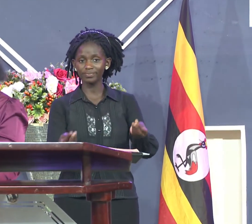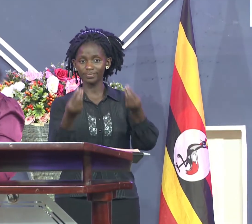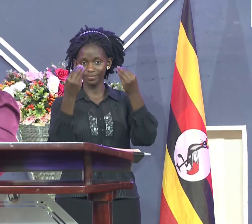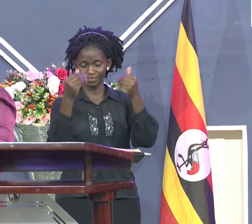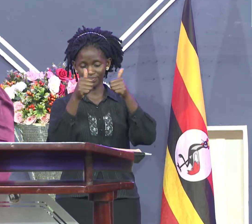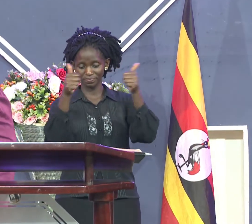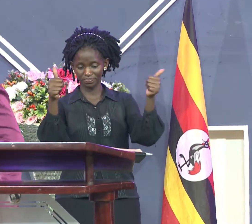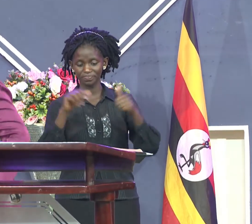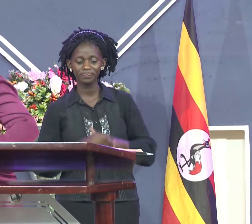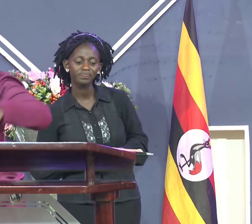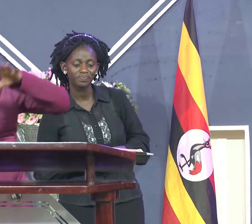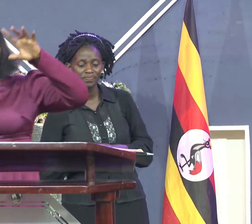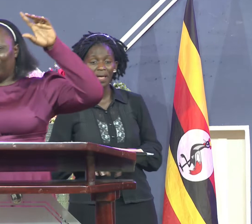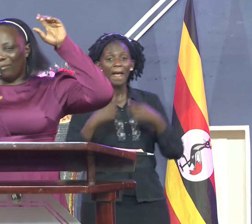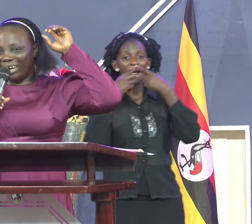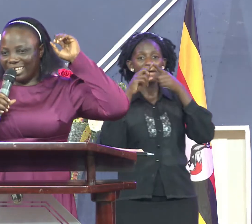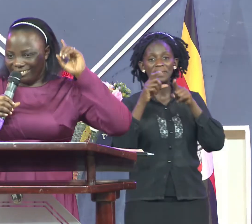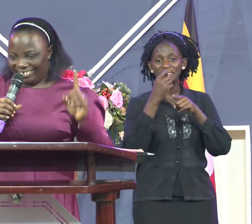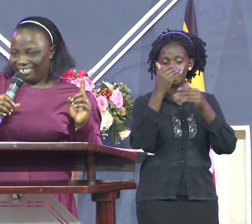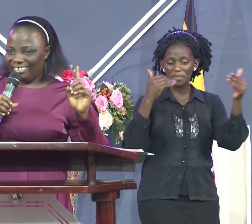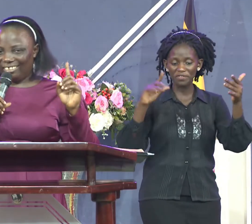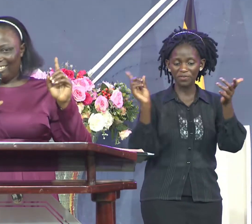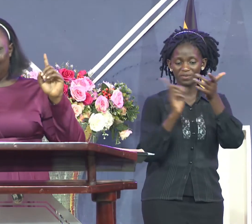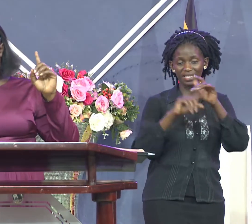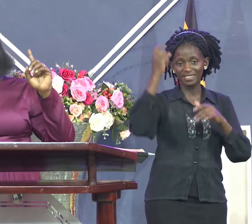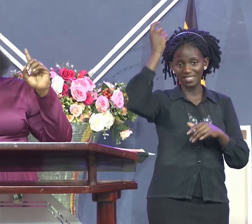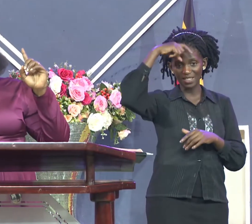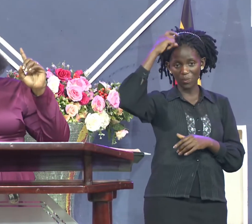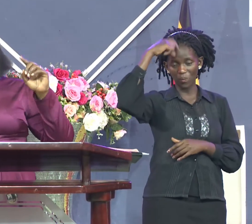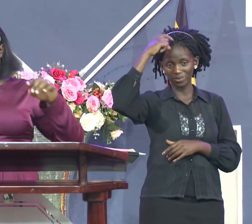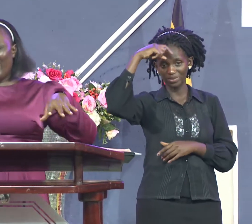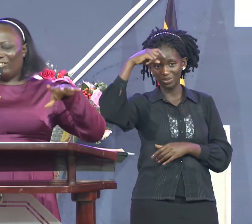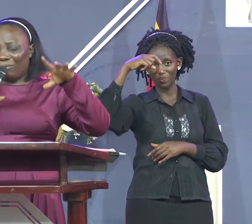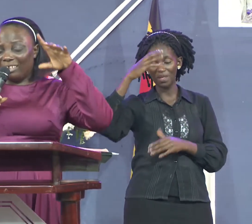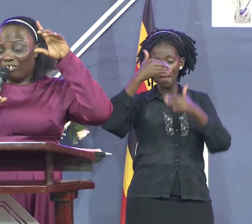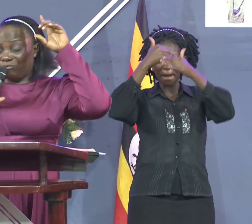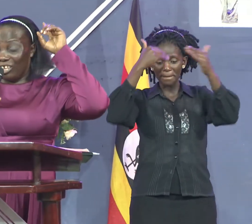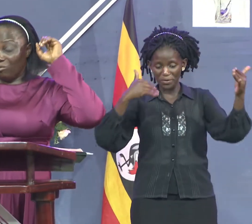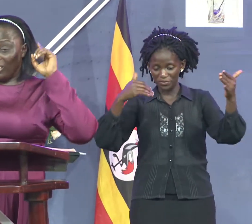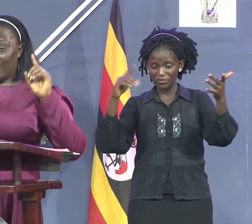Yes, you will do everything. But without